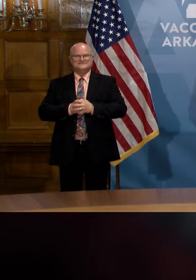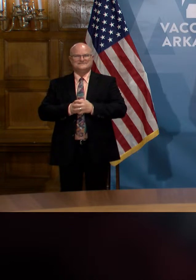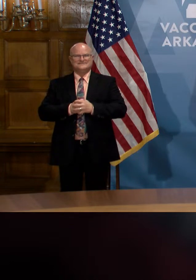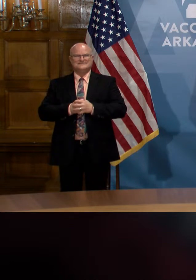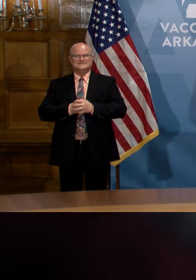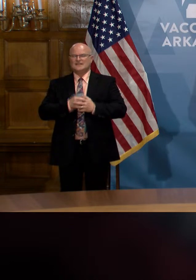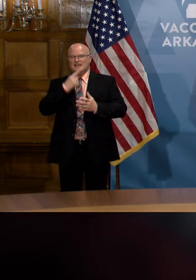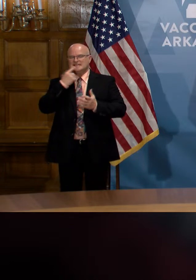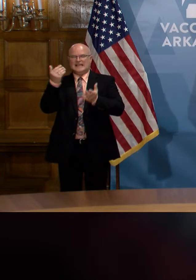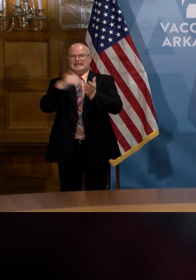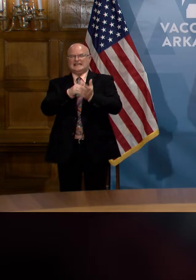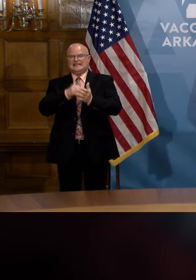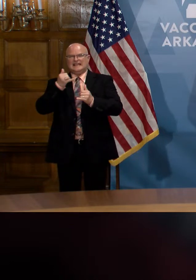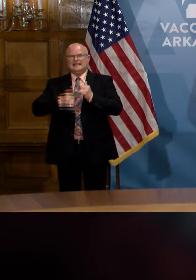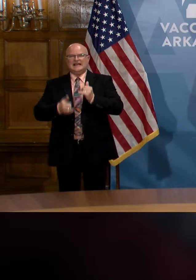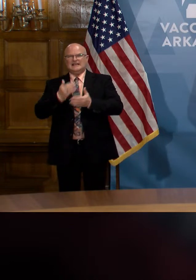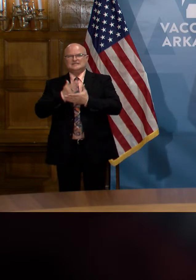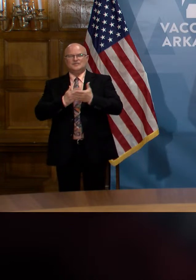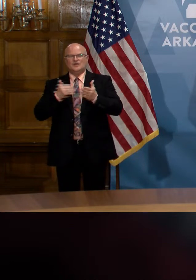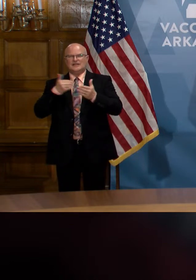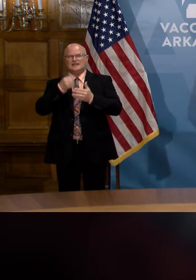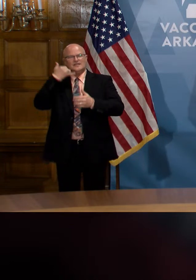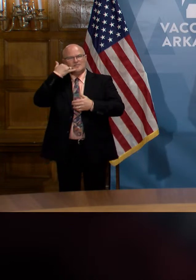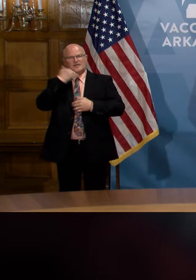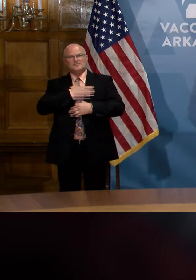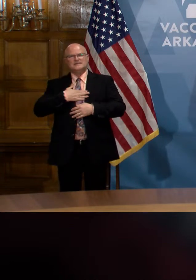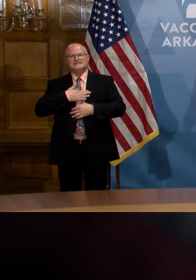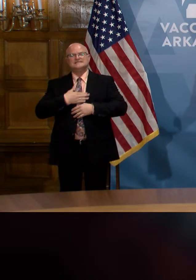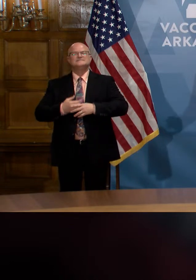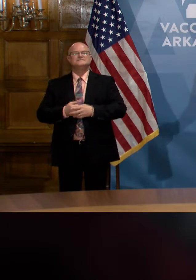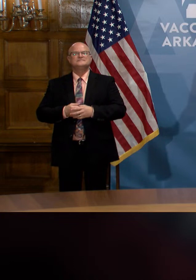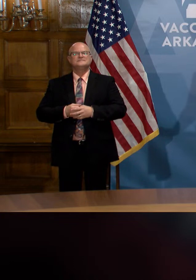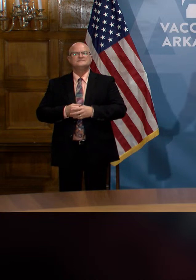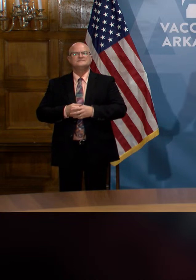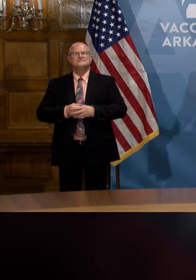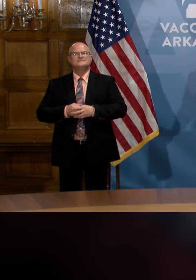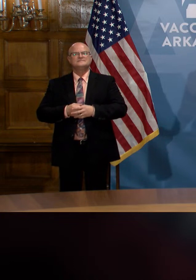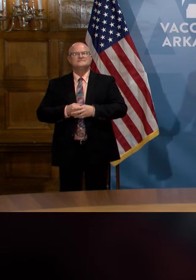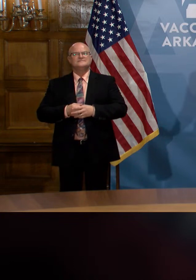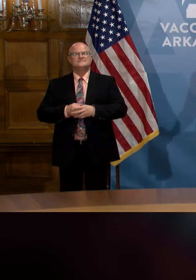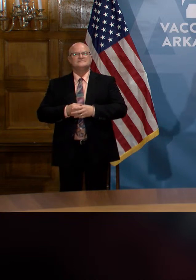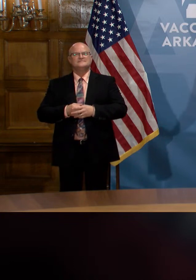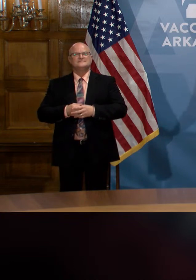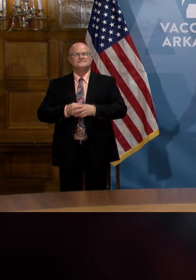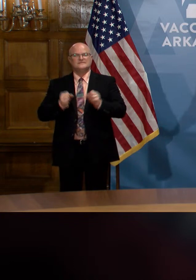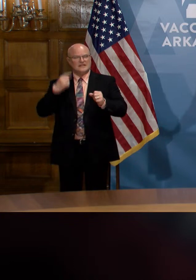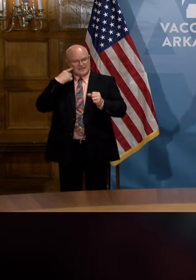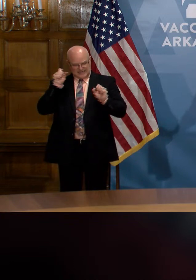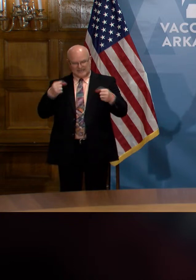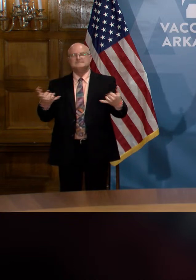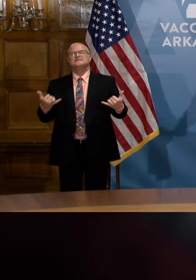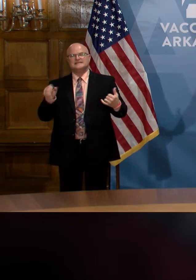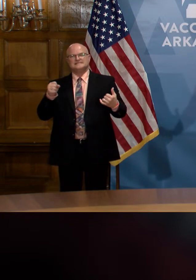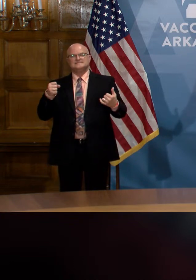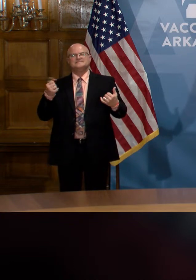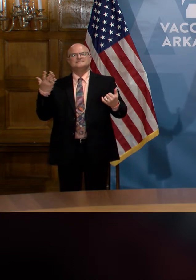Are you going to have to rephrase that last? Get a little bit closer to the microphone, please. Oh, sorry. Can you hear me? I can